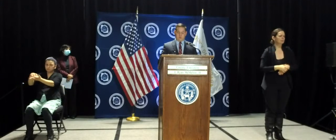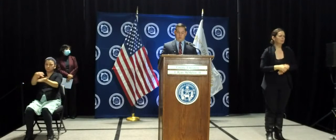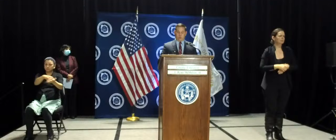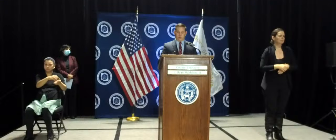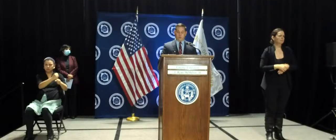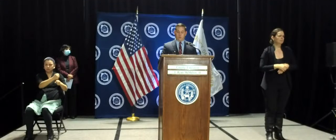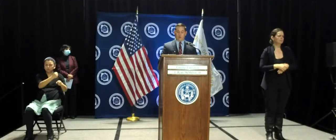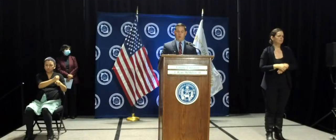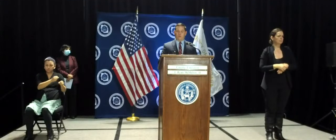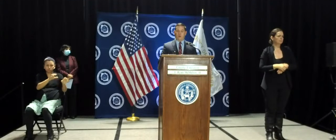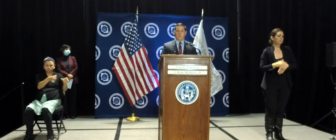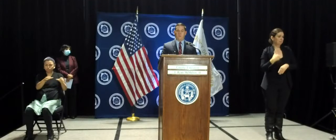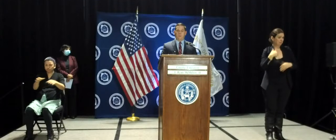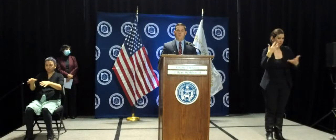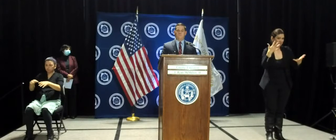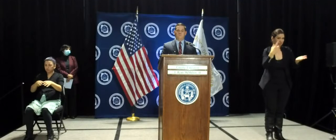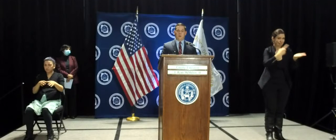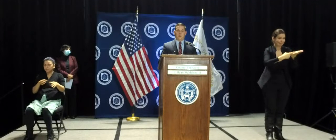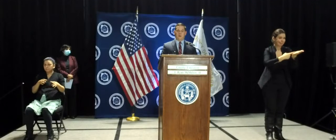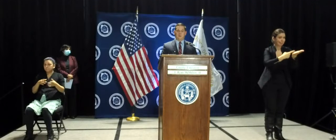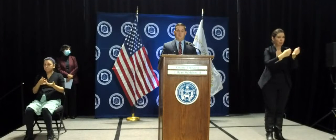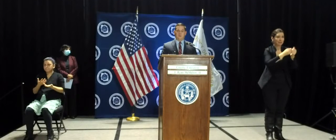of these employees will go from